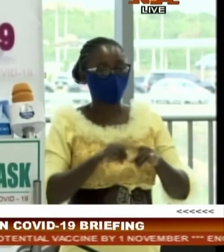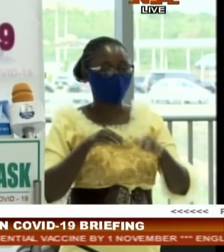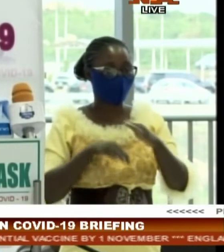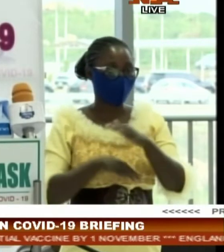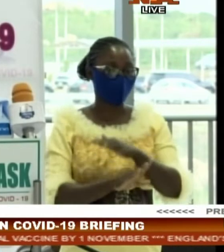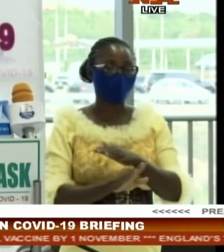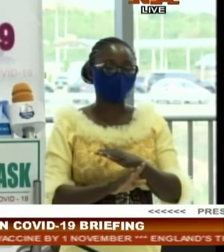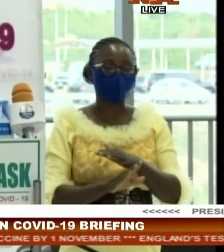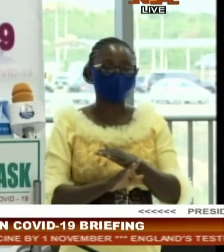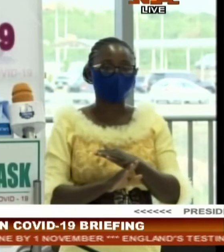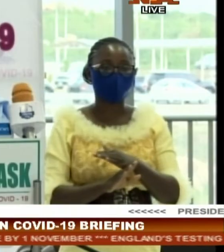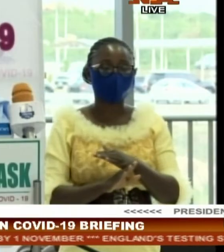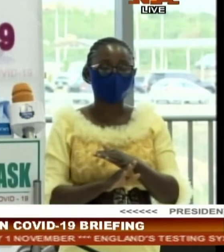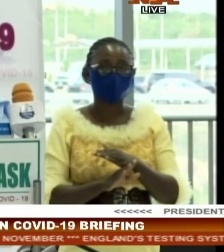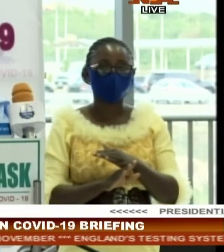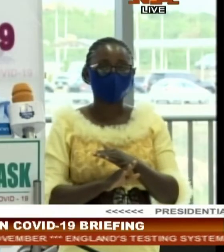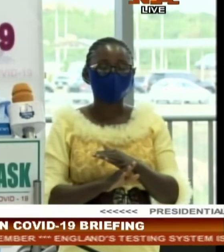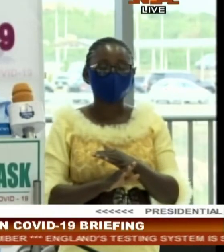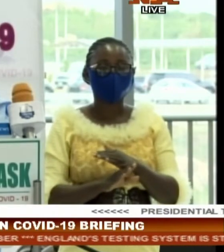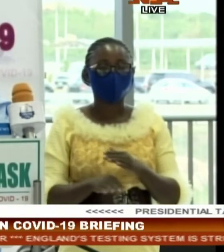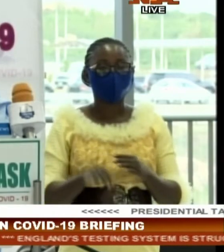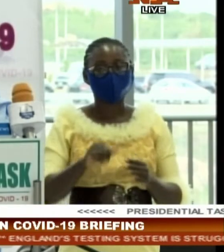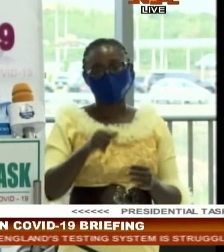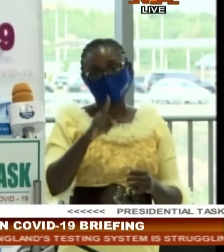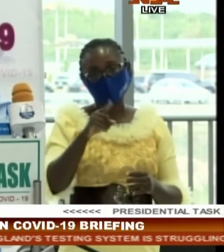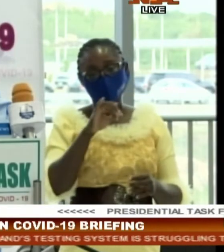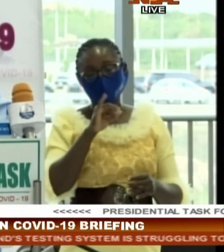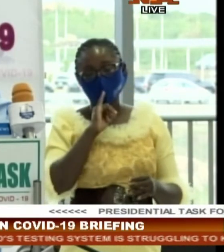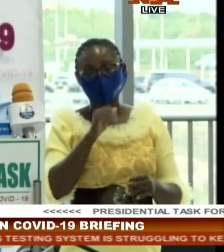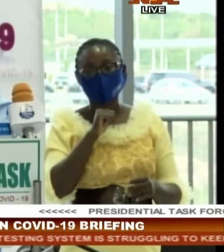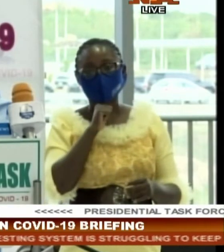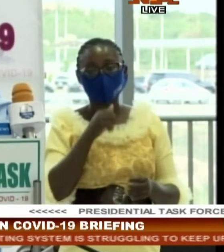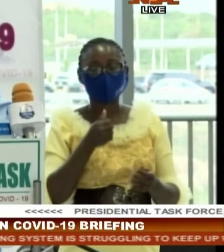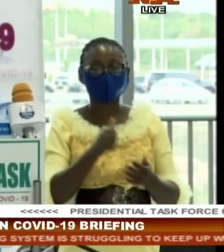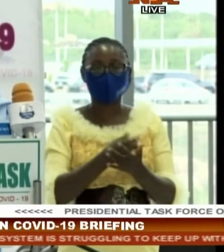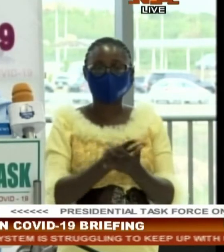KLM, not approved for the same reason as Air France.